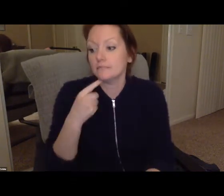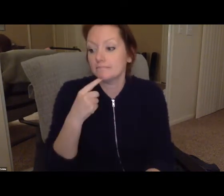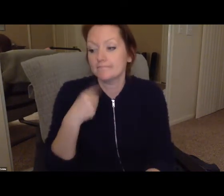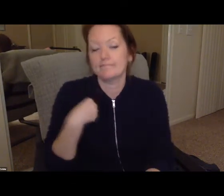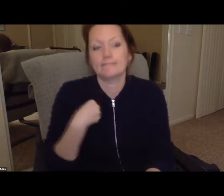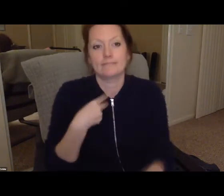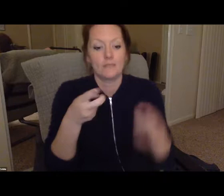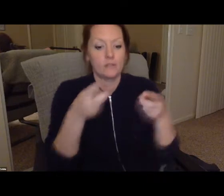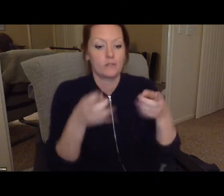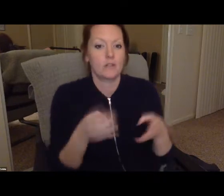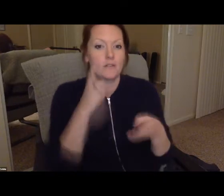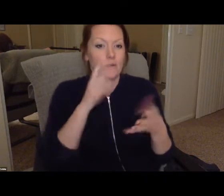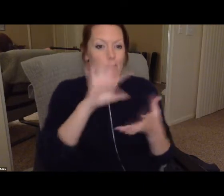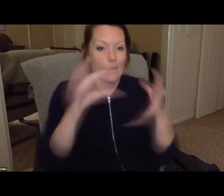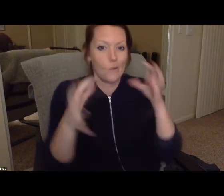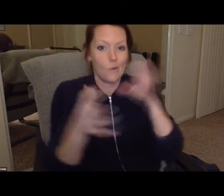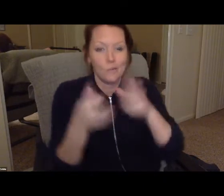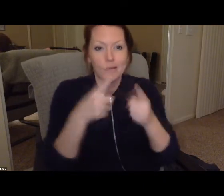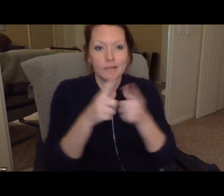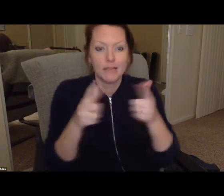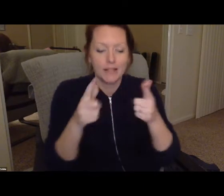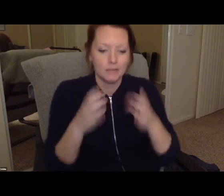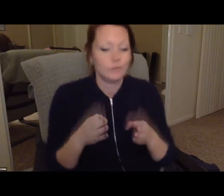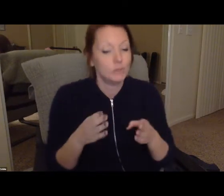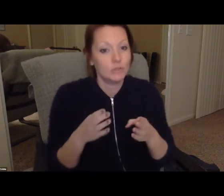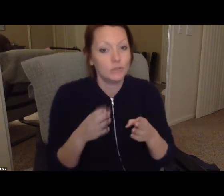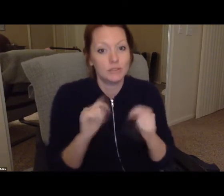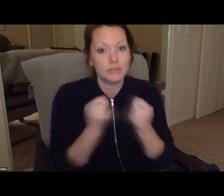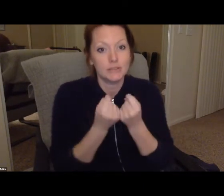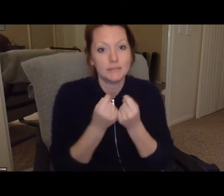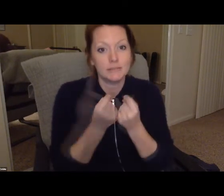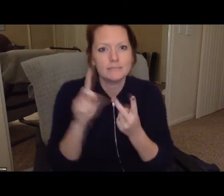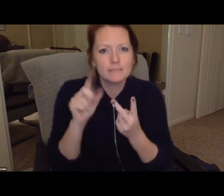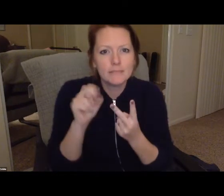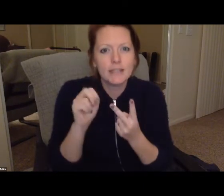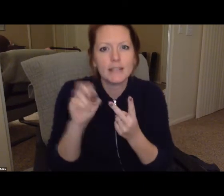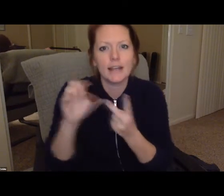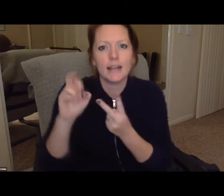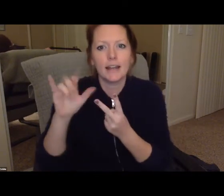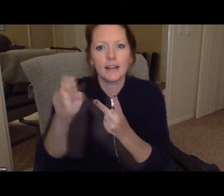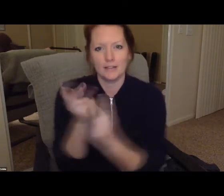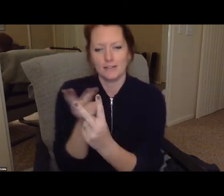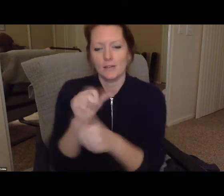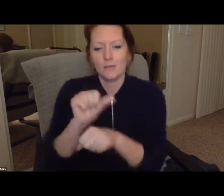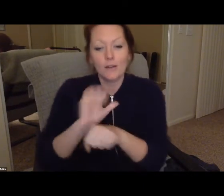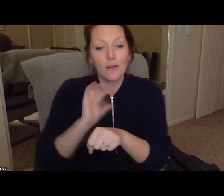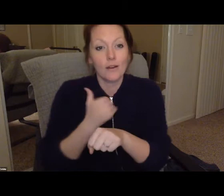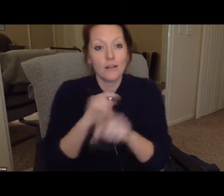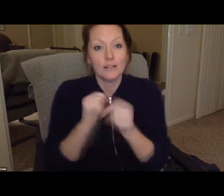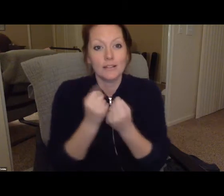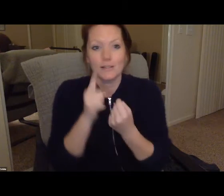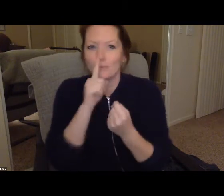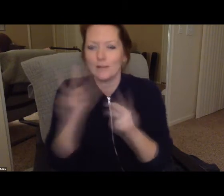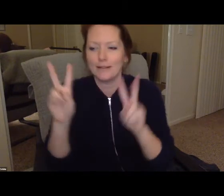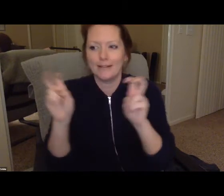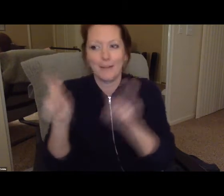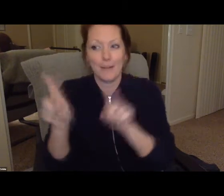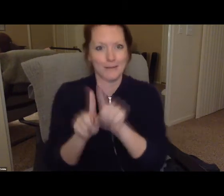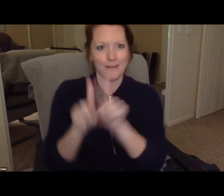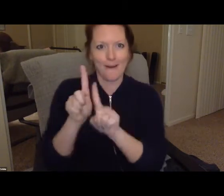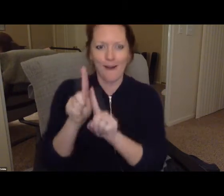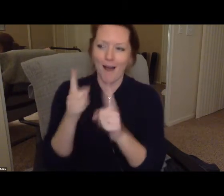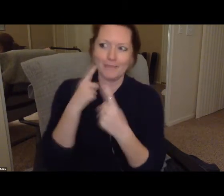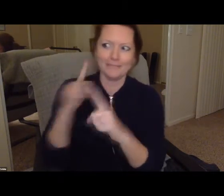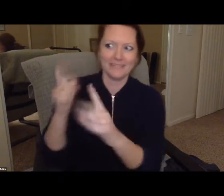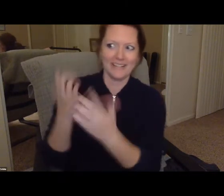Global Sign Languages team, and Dan and Carolyn work on that team. They are our stars of the show tonight, so I don't